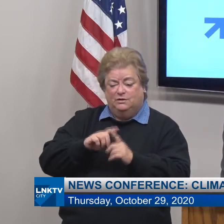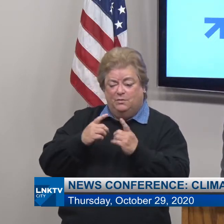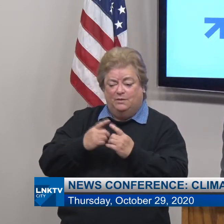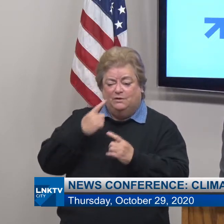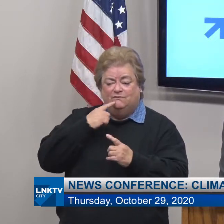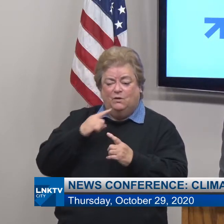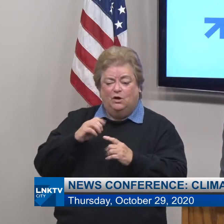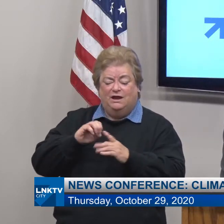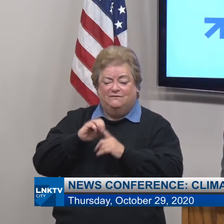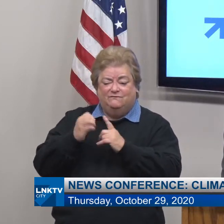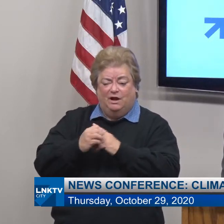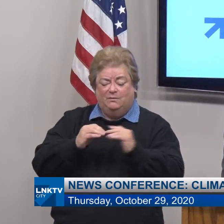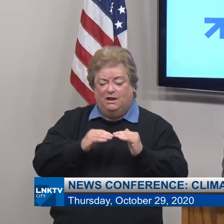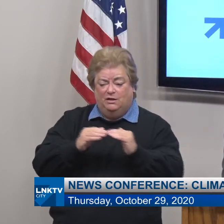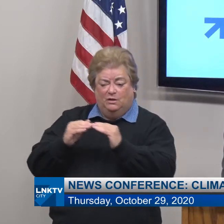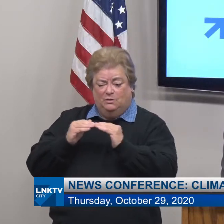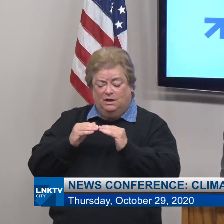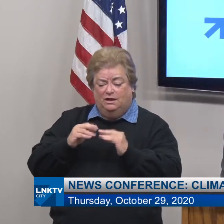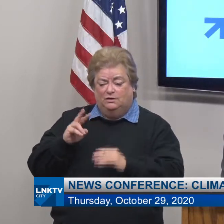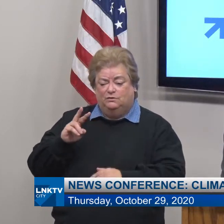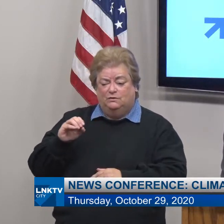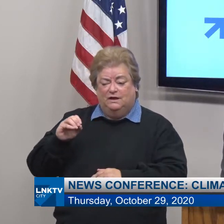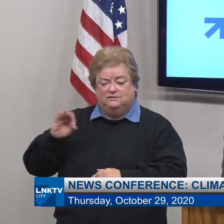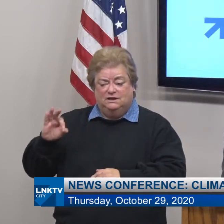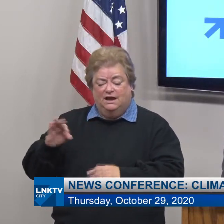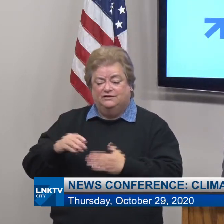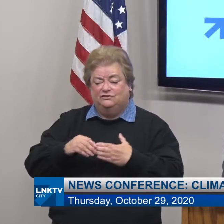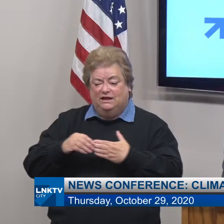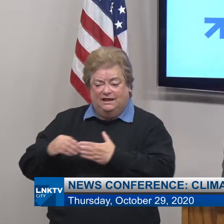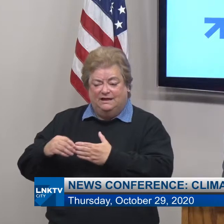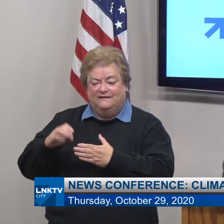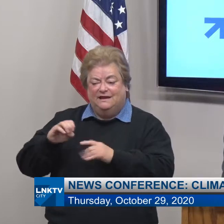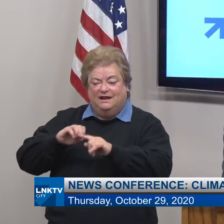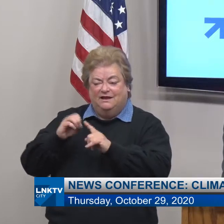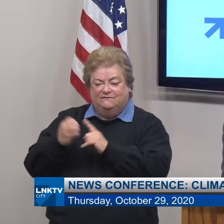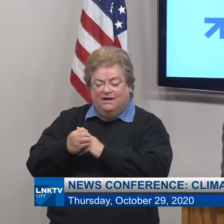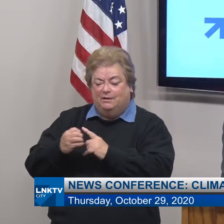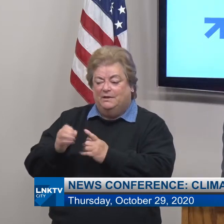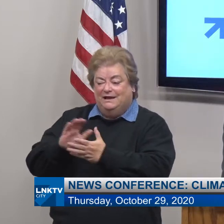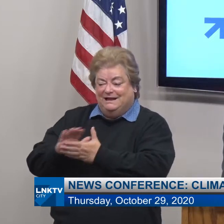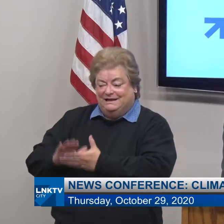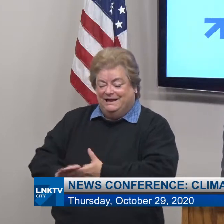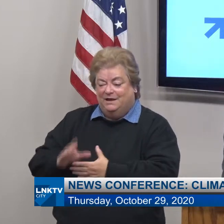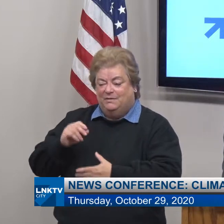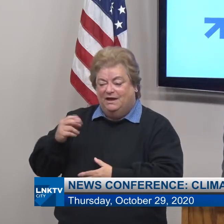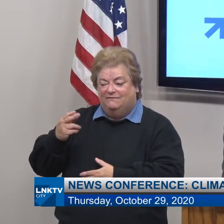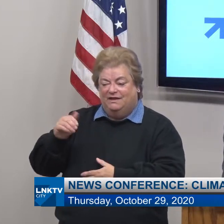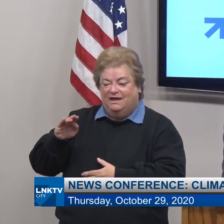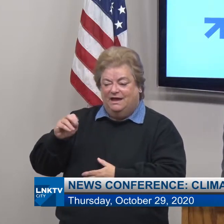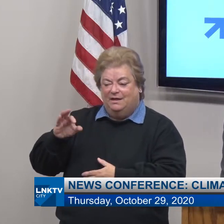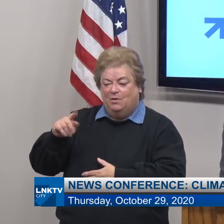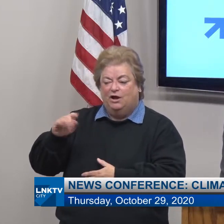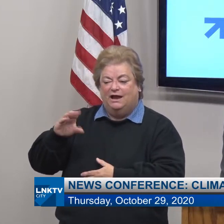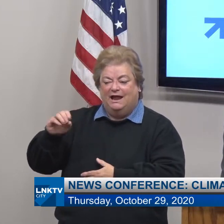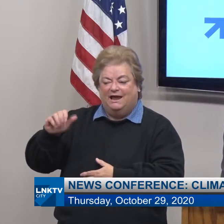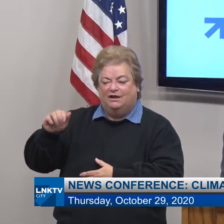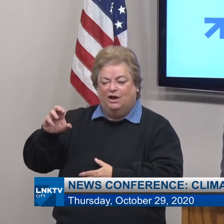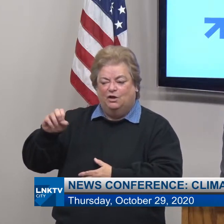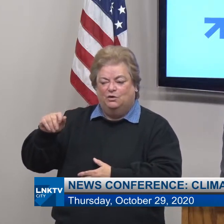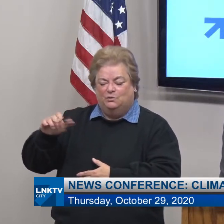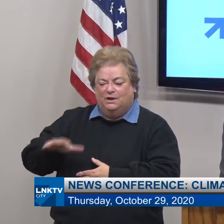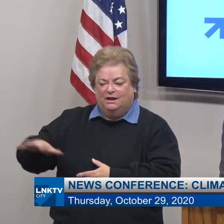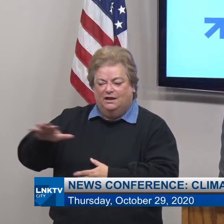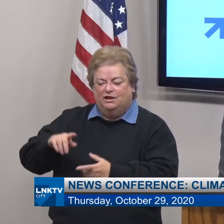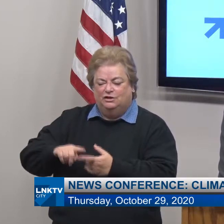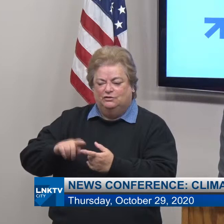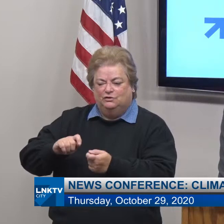Environmental Quality. In 2009, she led the environmental cleanup of the West Haymarket redevelopment and arena site, transforming